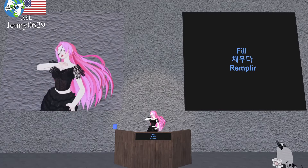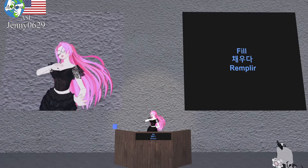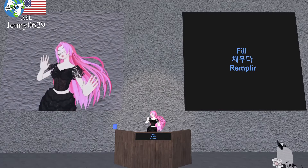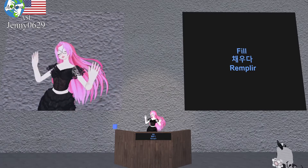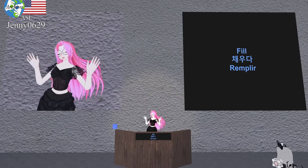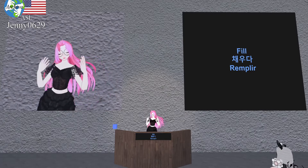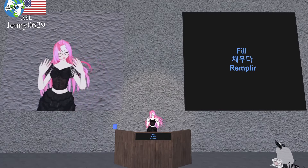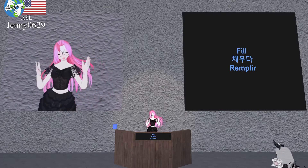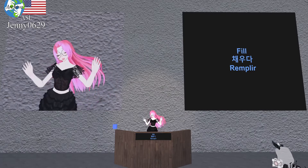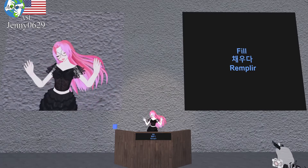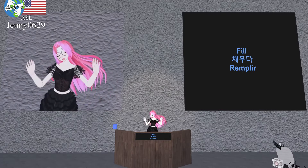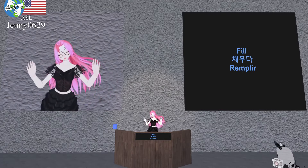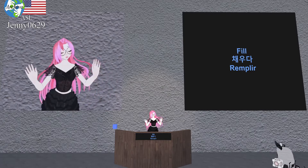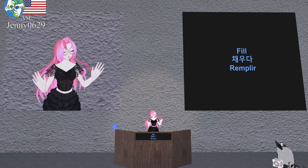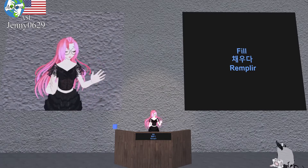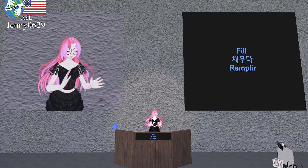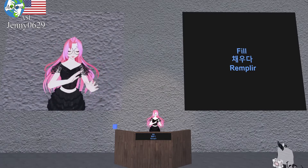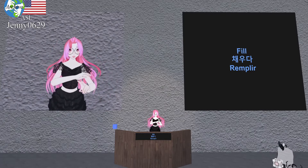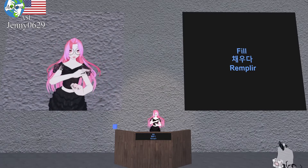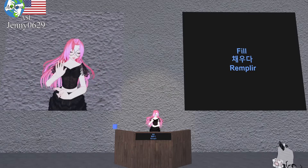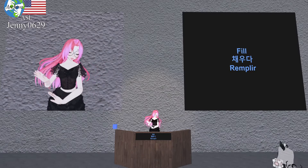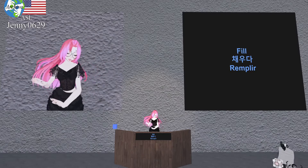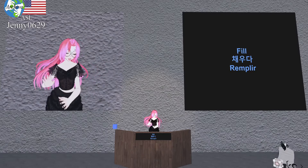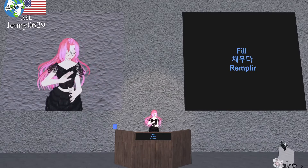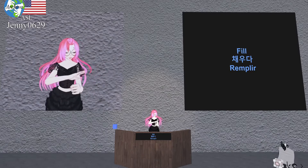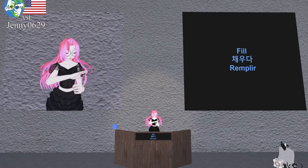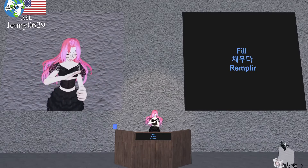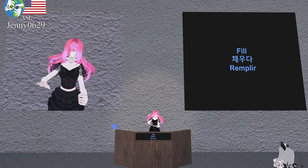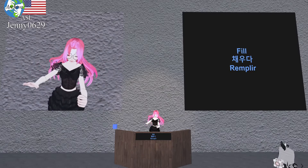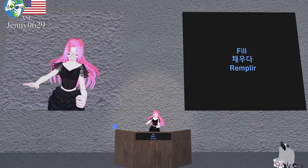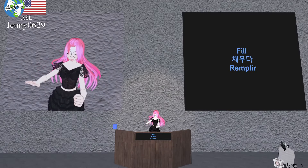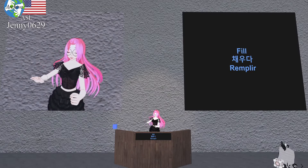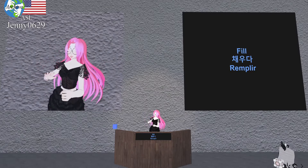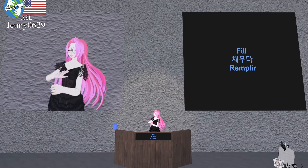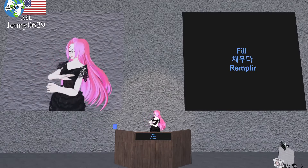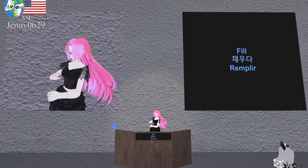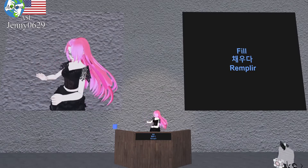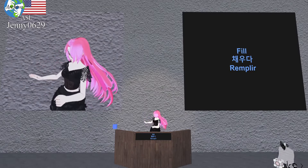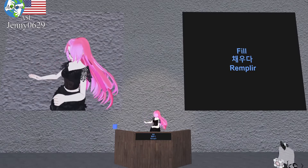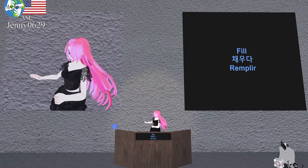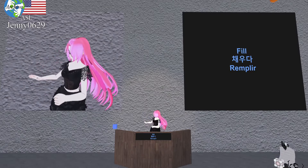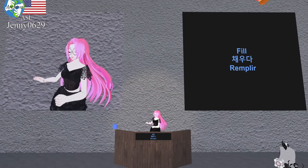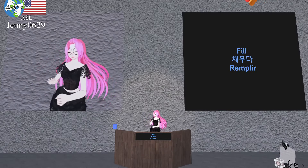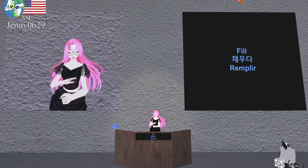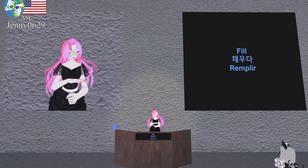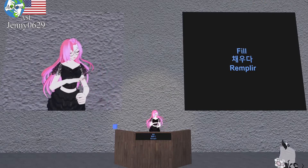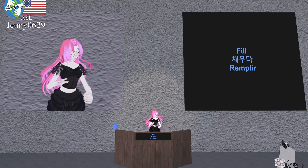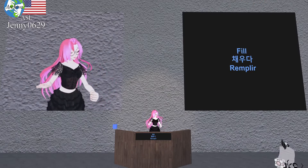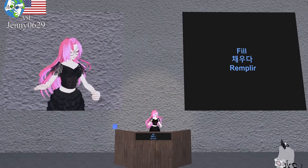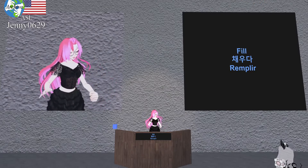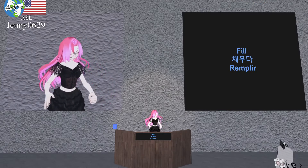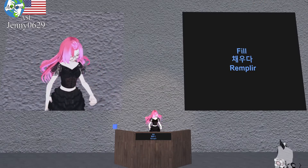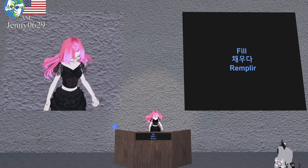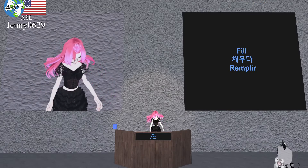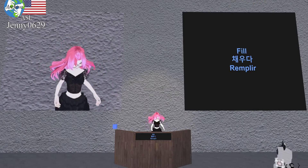a whole bunch, now you're full. I'm done eating. But in any other context, you're gonna be using this. Full.